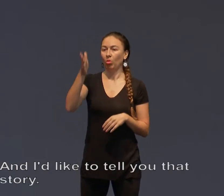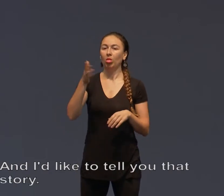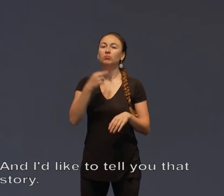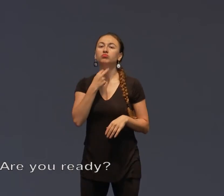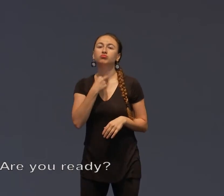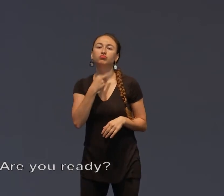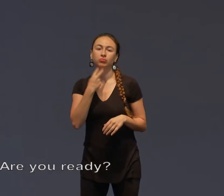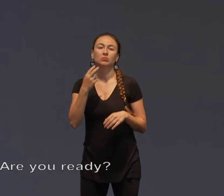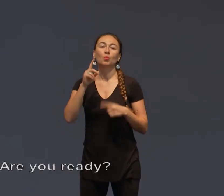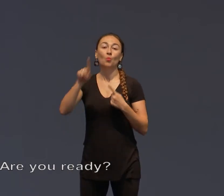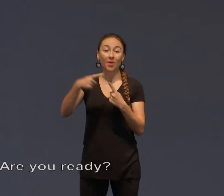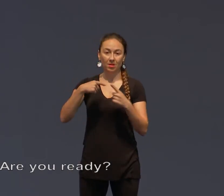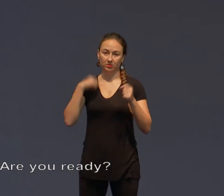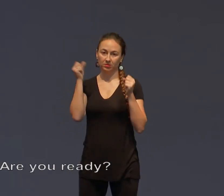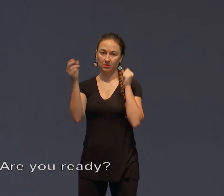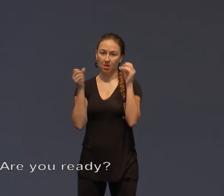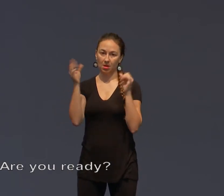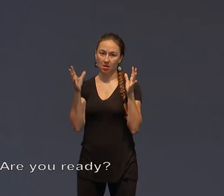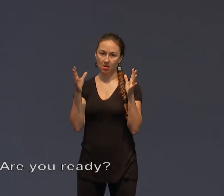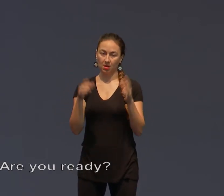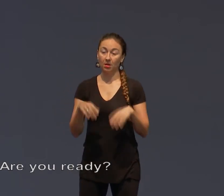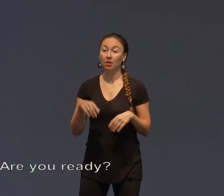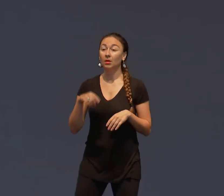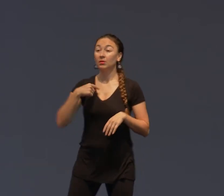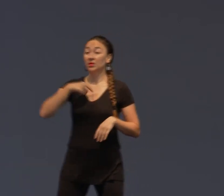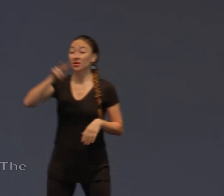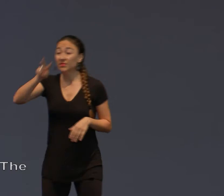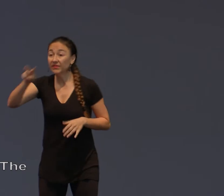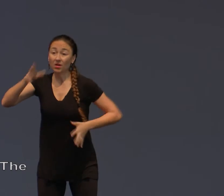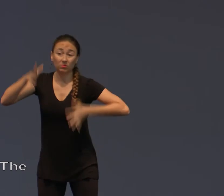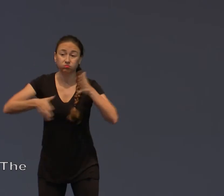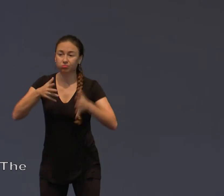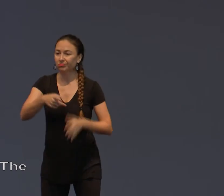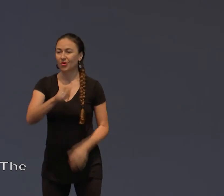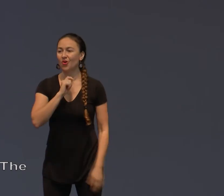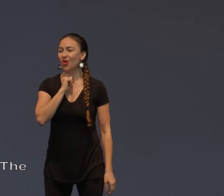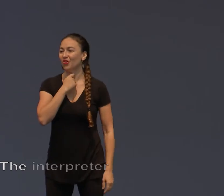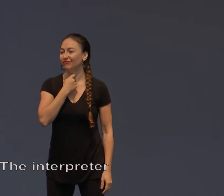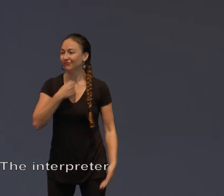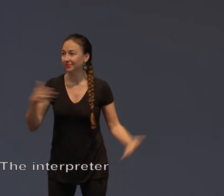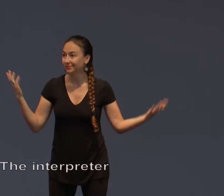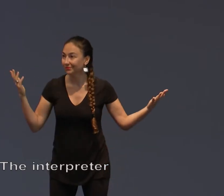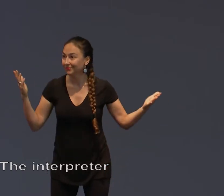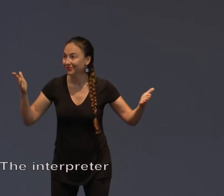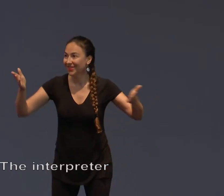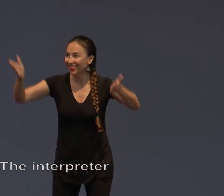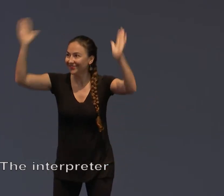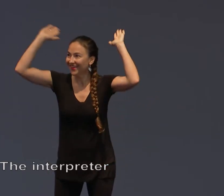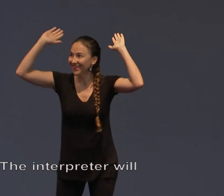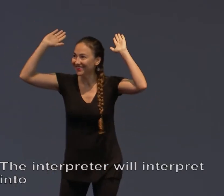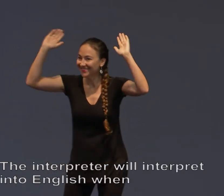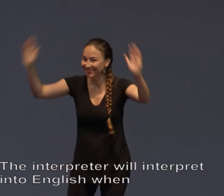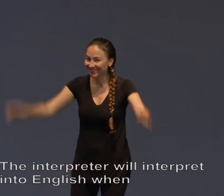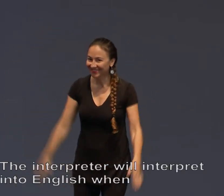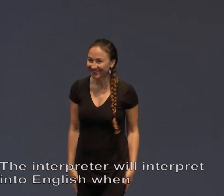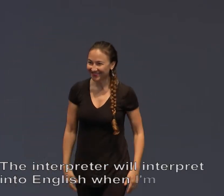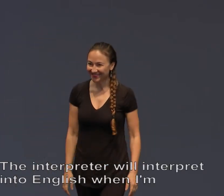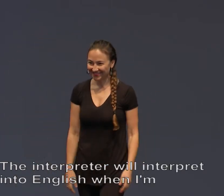The interpreter will interpret into English when I'm using American Sign Language, but when I use gesture and